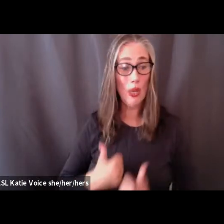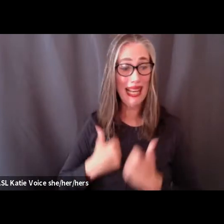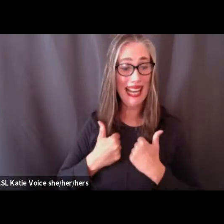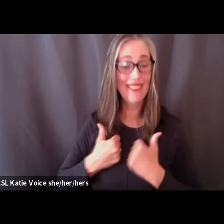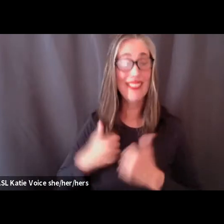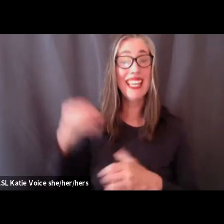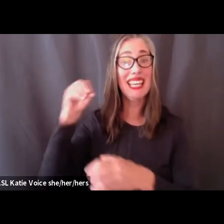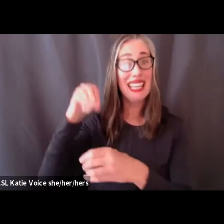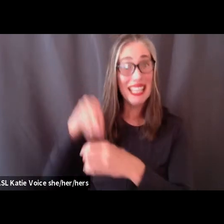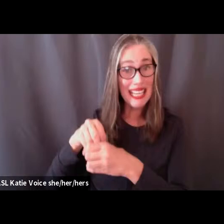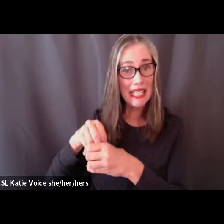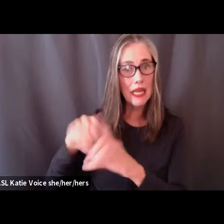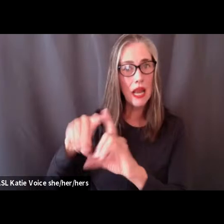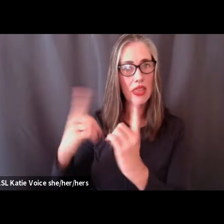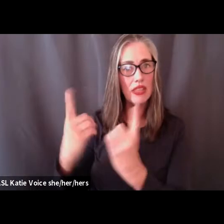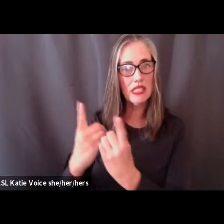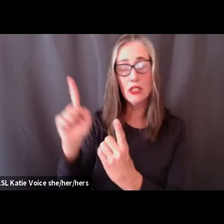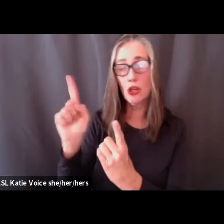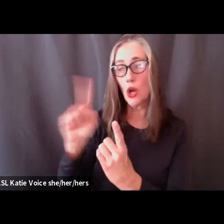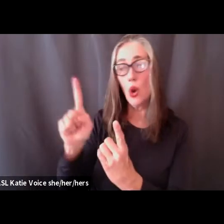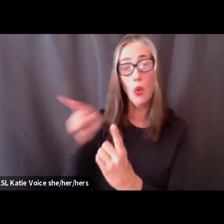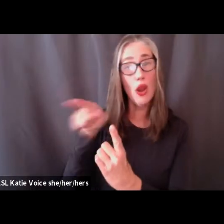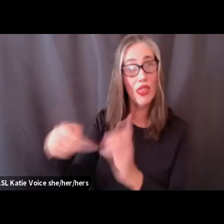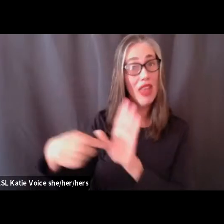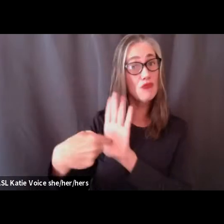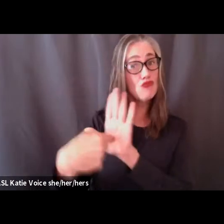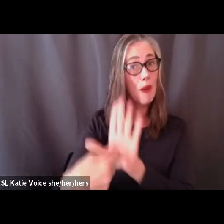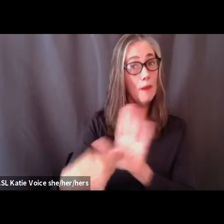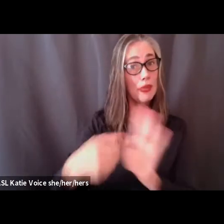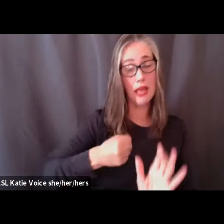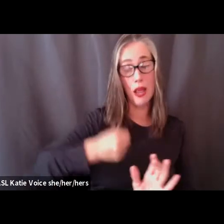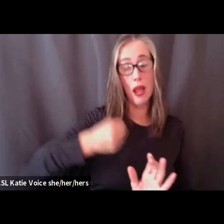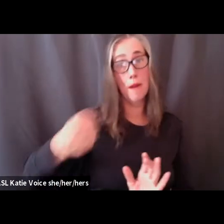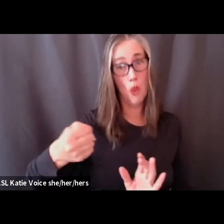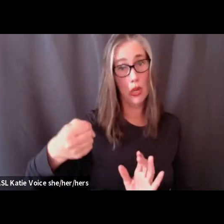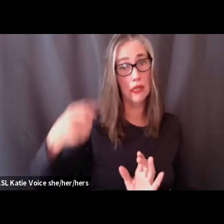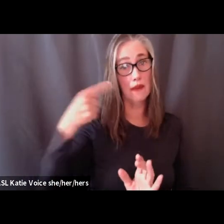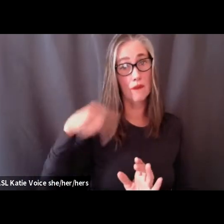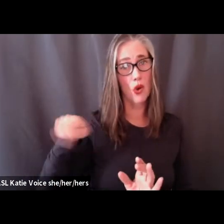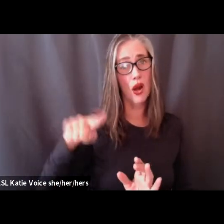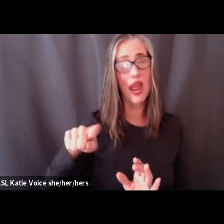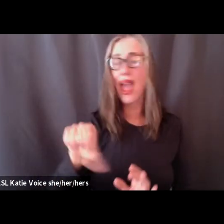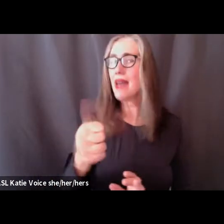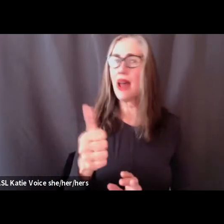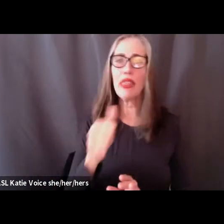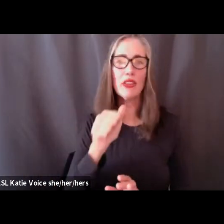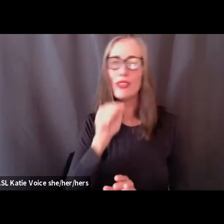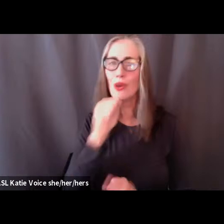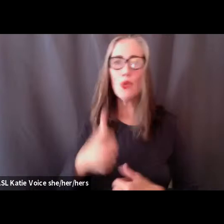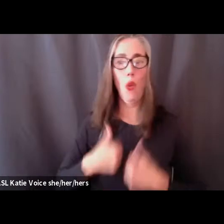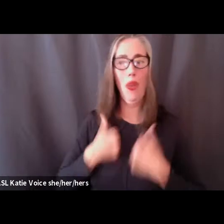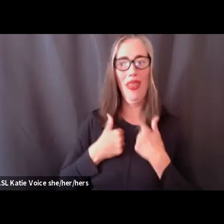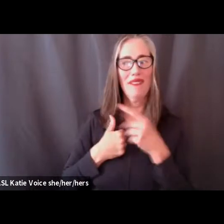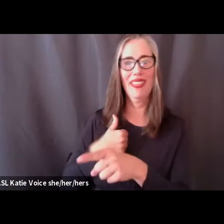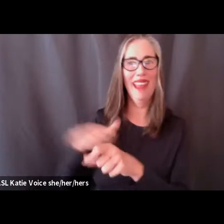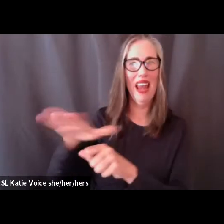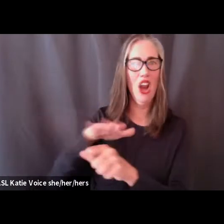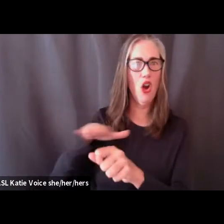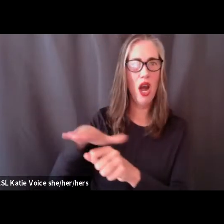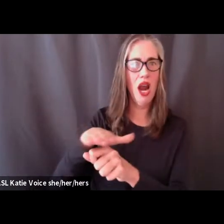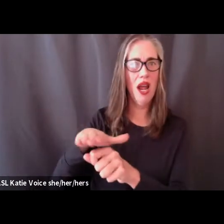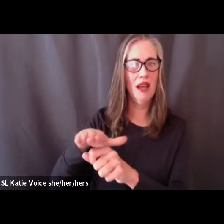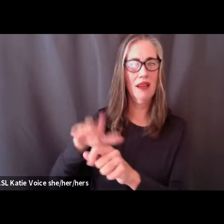district that their appointor represents and those who do not. And to make a